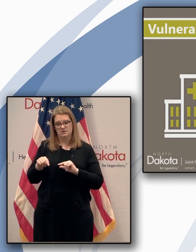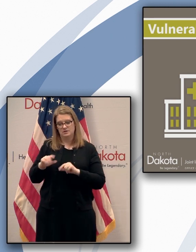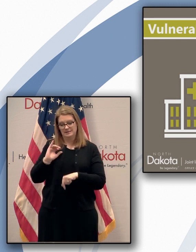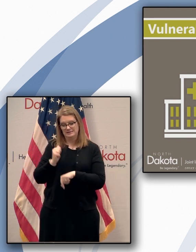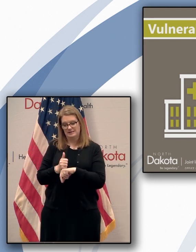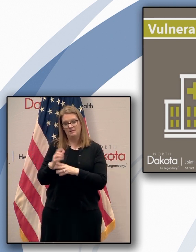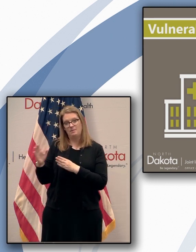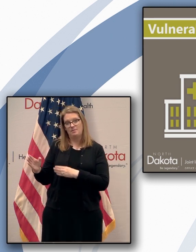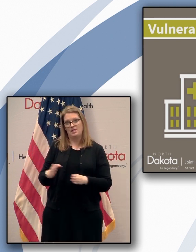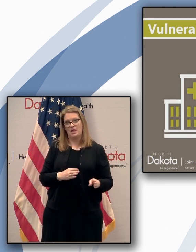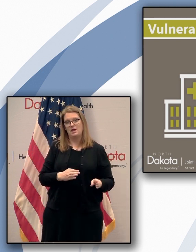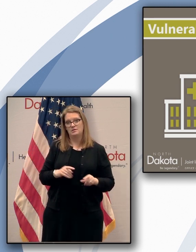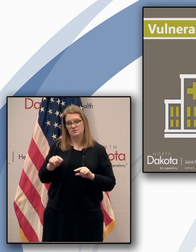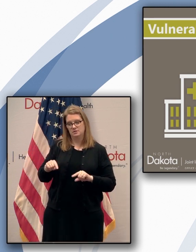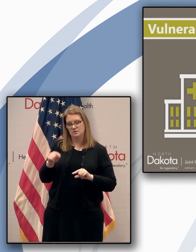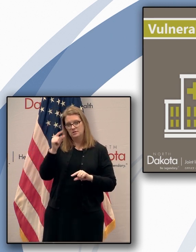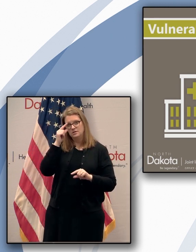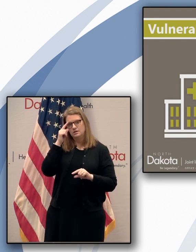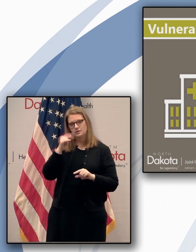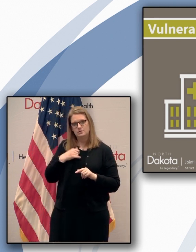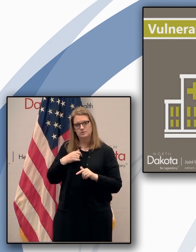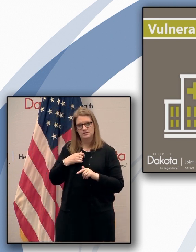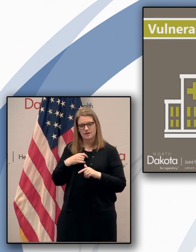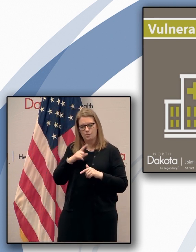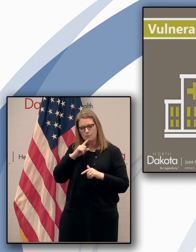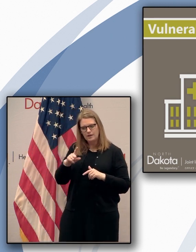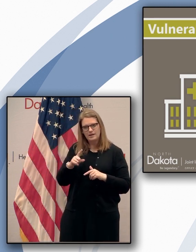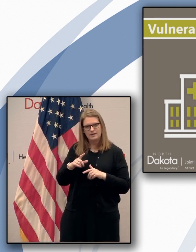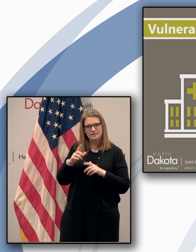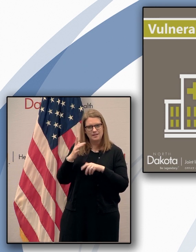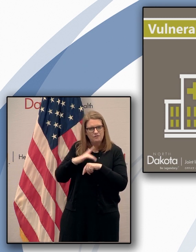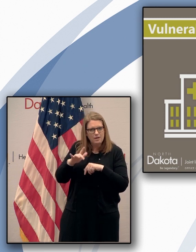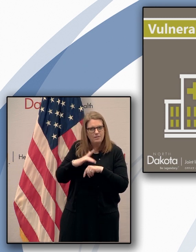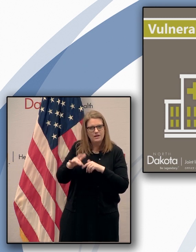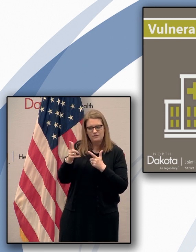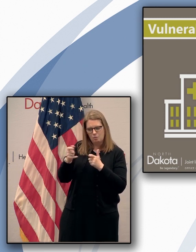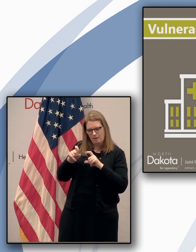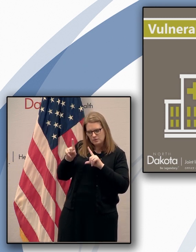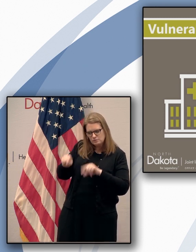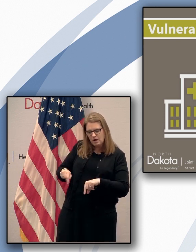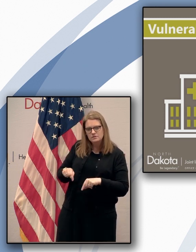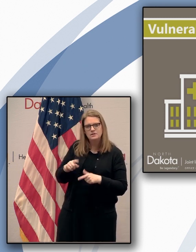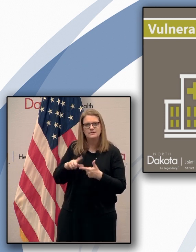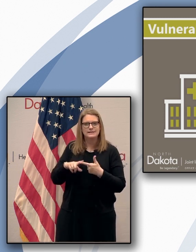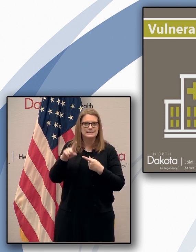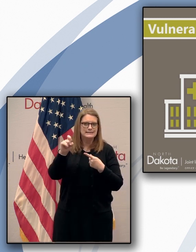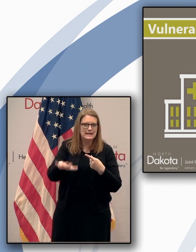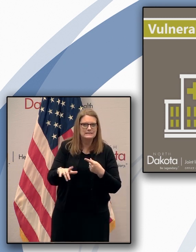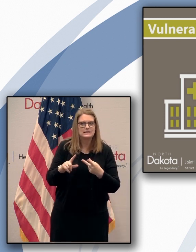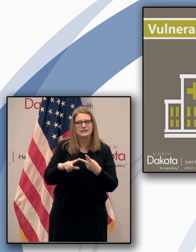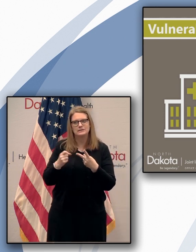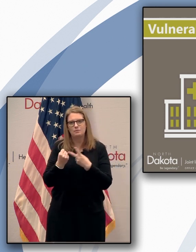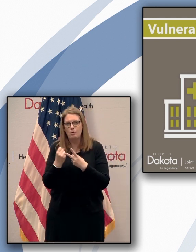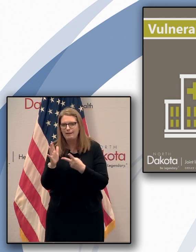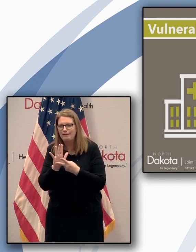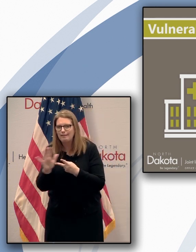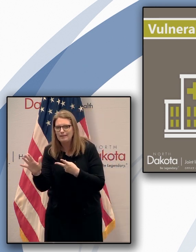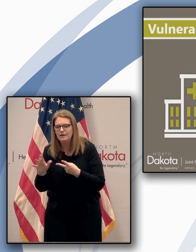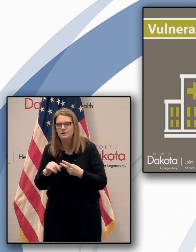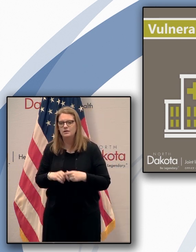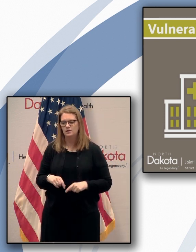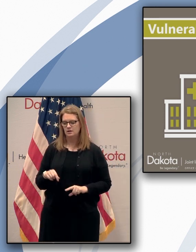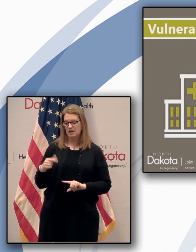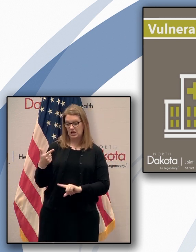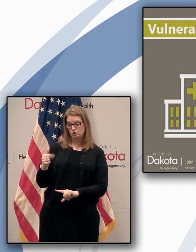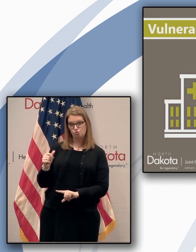plan that enhances the ability of our rapid response team, whether that's testing, whether that's supporting and cleaning. In Georgia, the